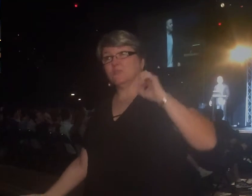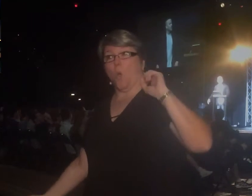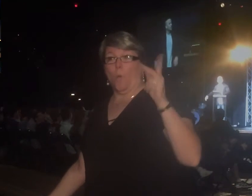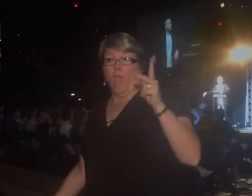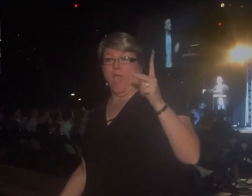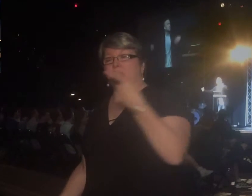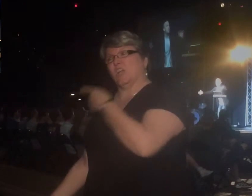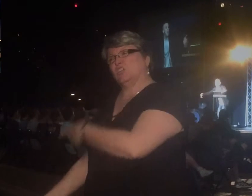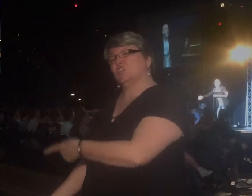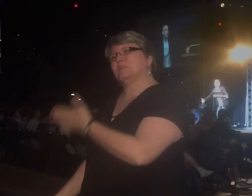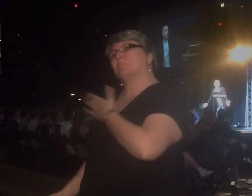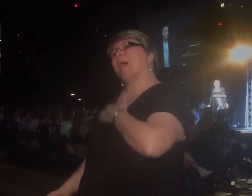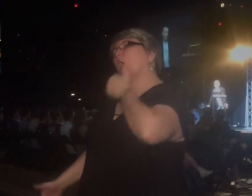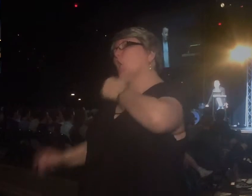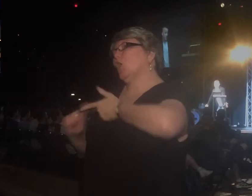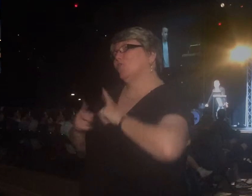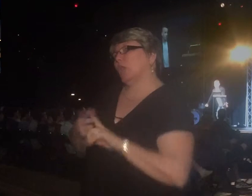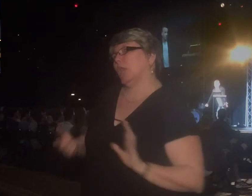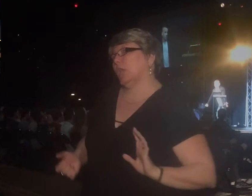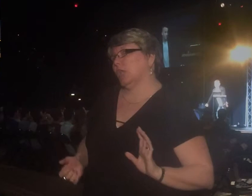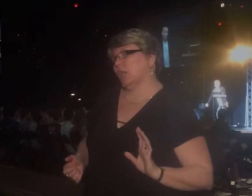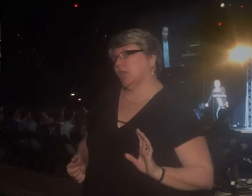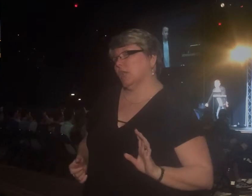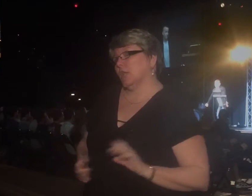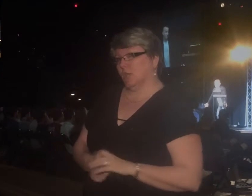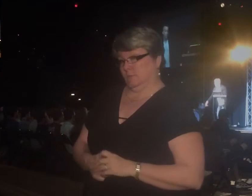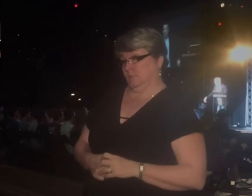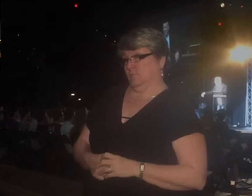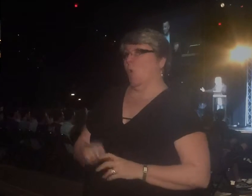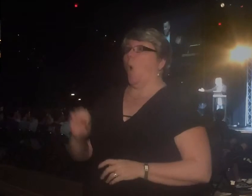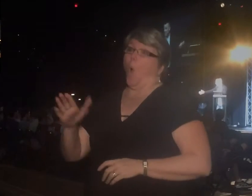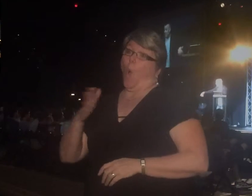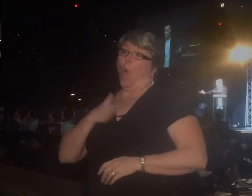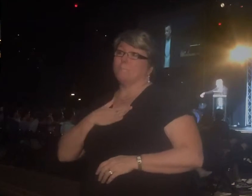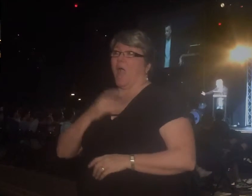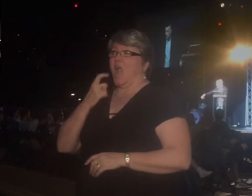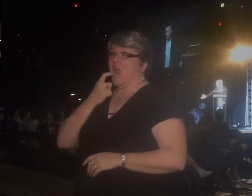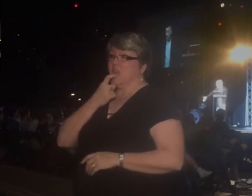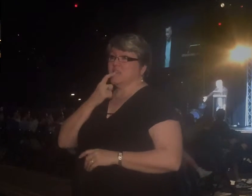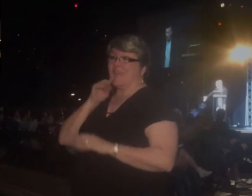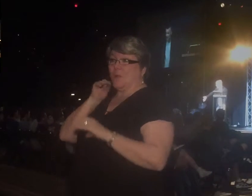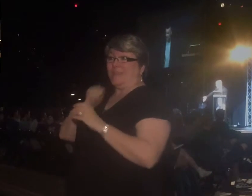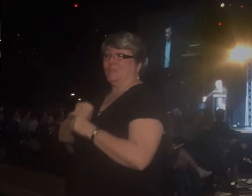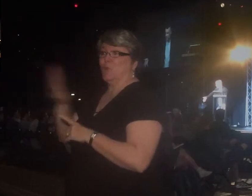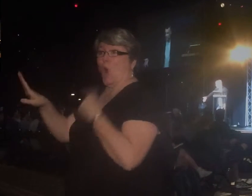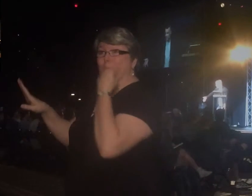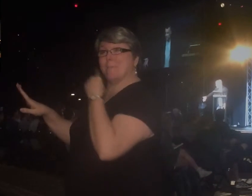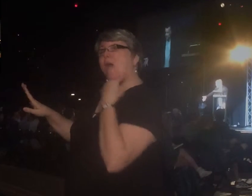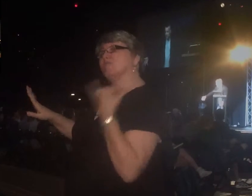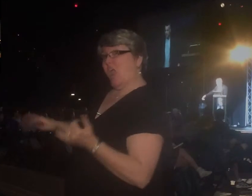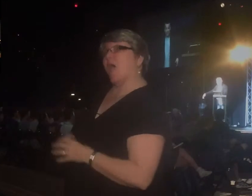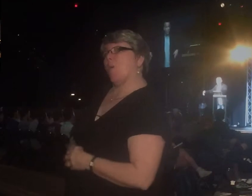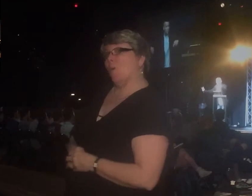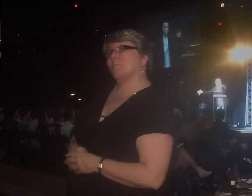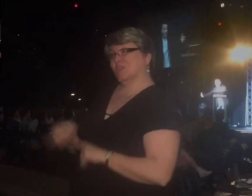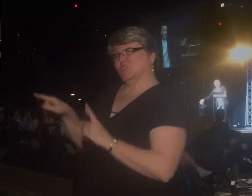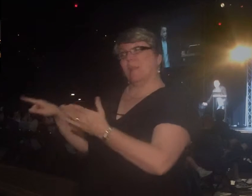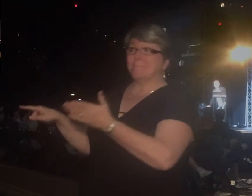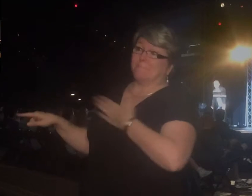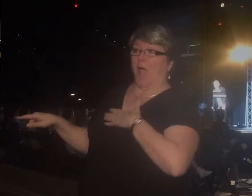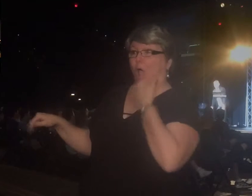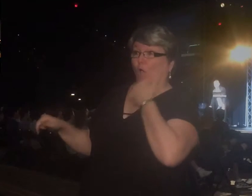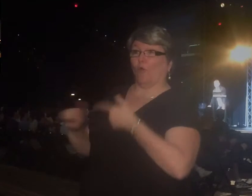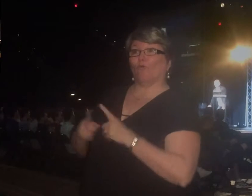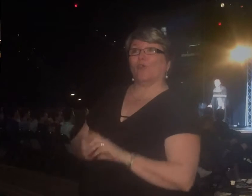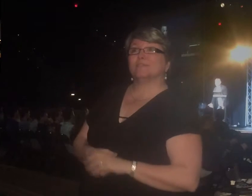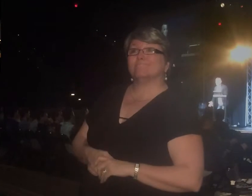And that's okay, because she's my girlfriend. Or my tongue gets to go in her mouth now